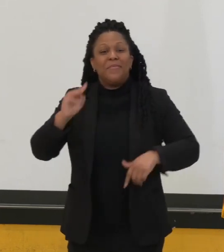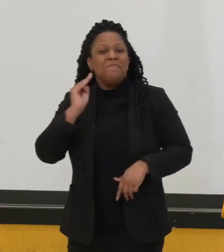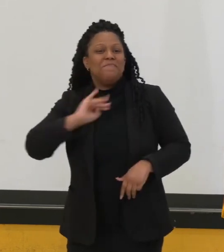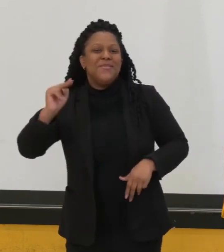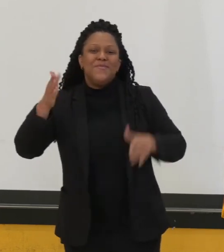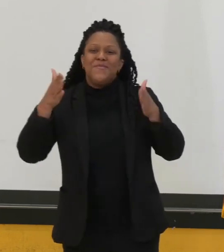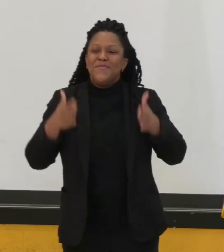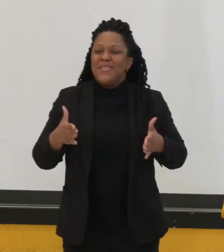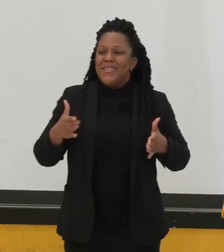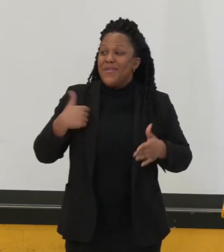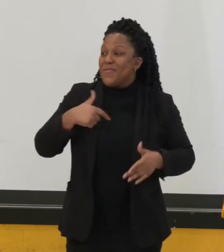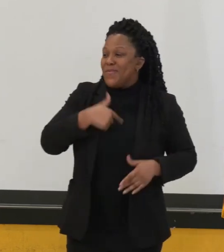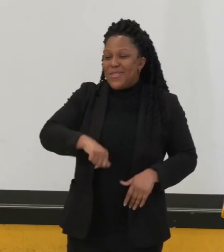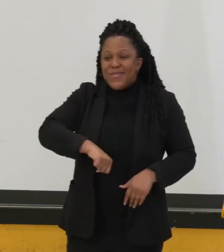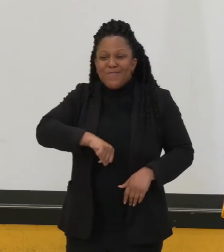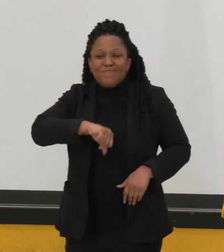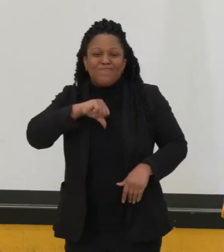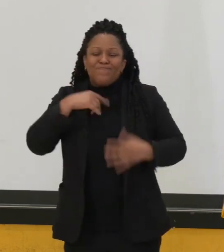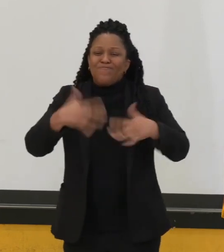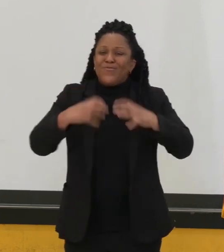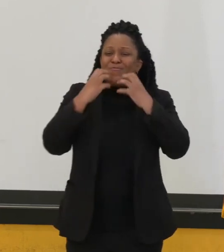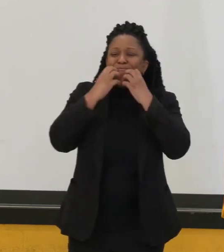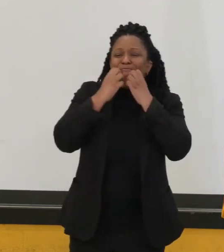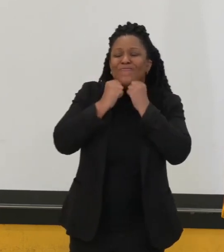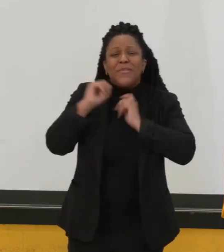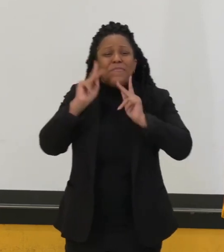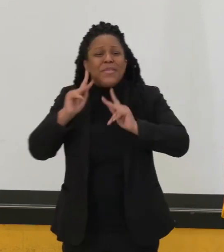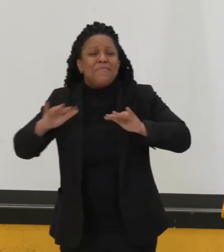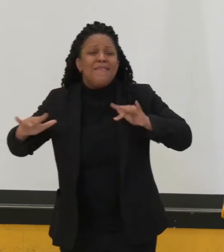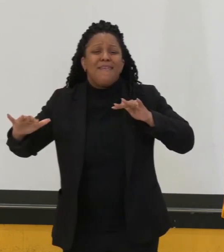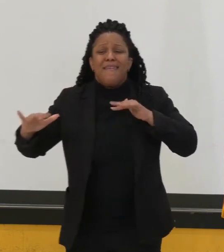on humanism, that prides ourselves